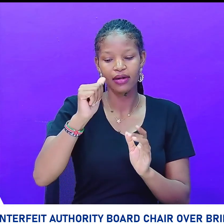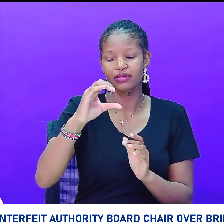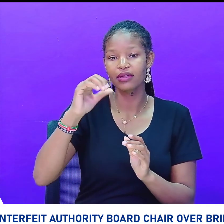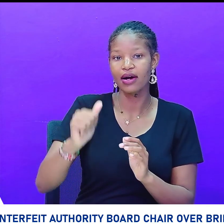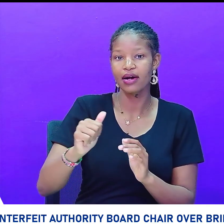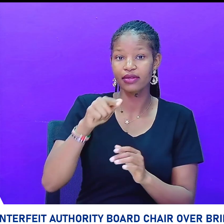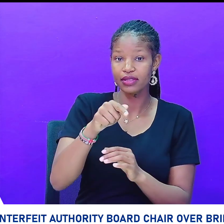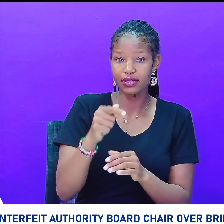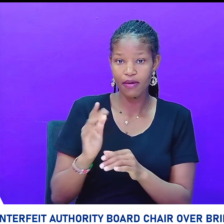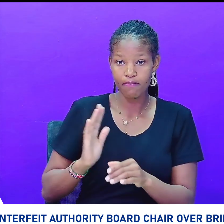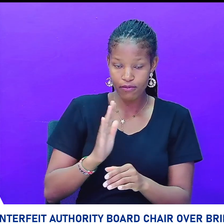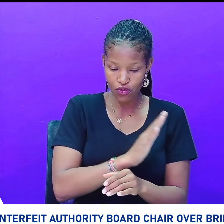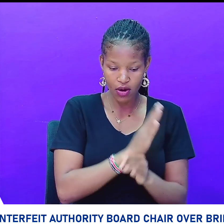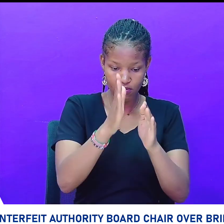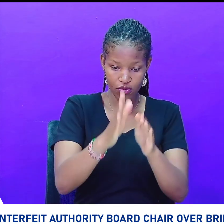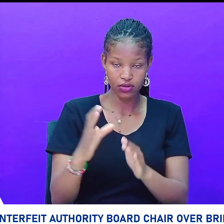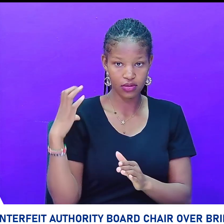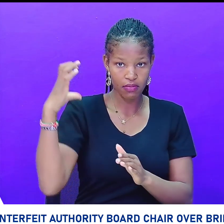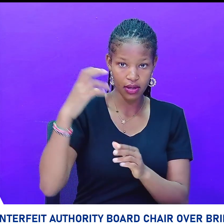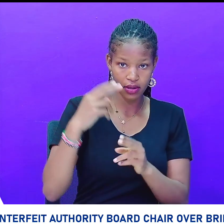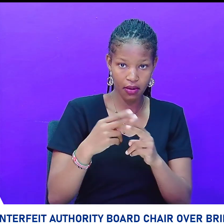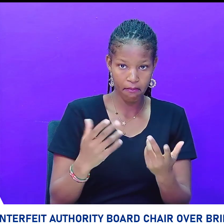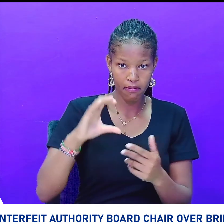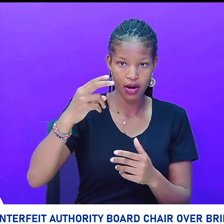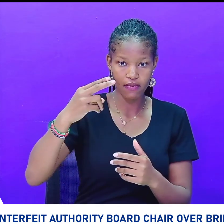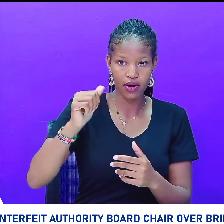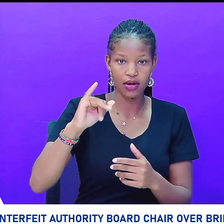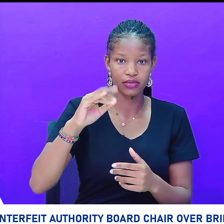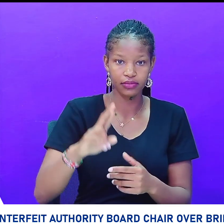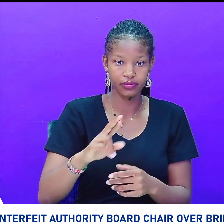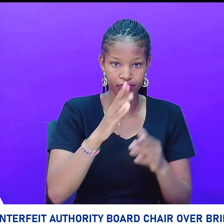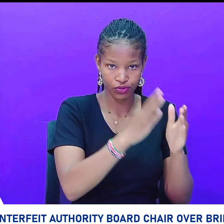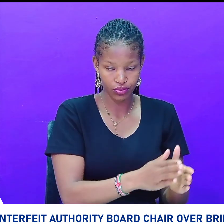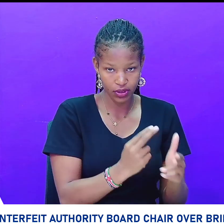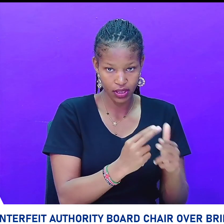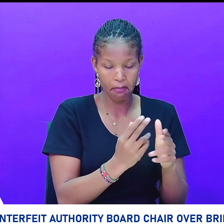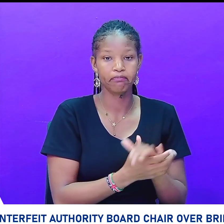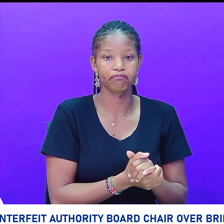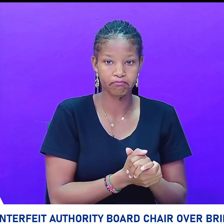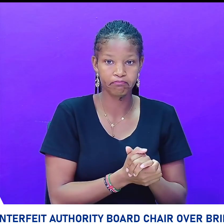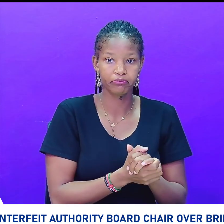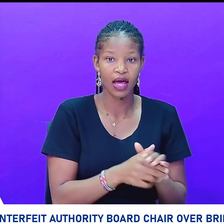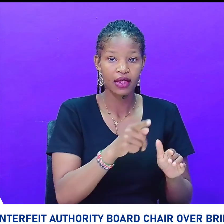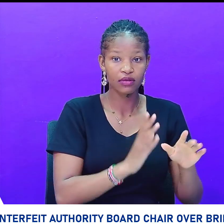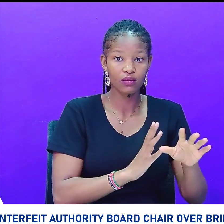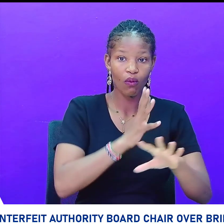offices of Anti-Counterfeit Authority ACA Board Chair Josephat Gichunge